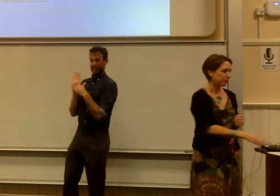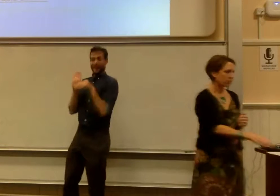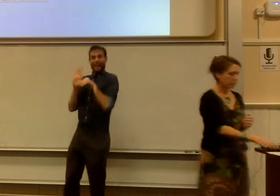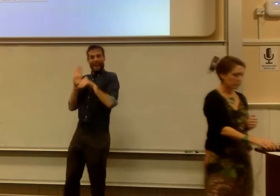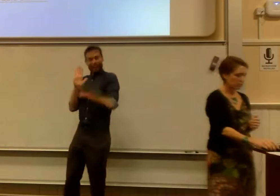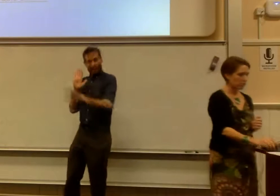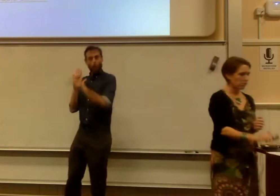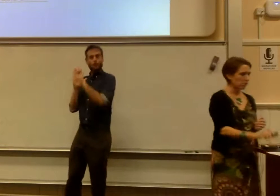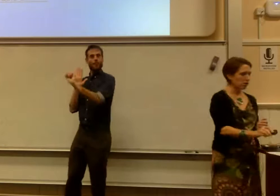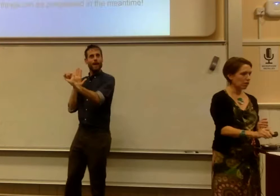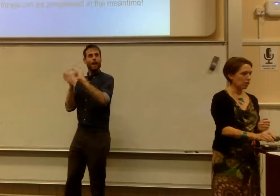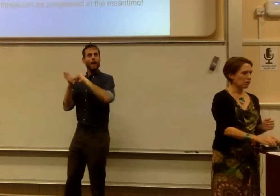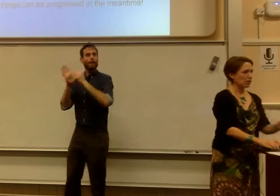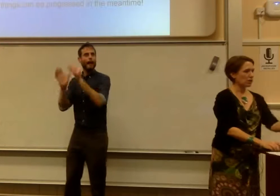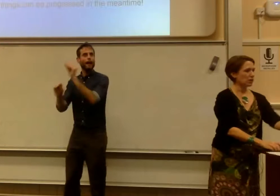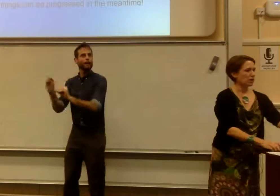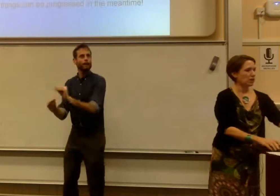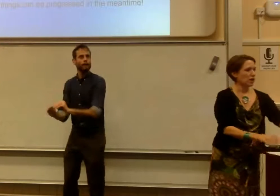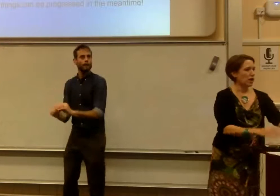well.